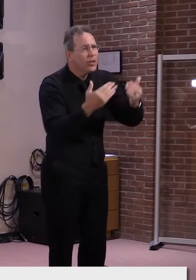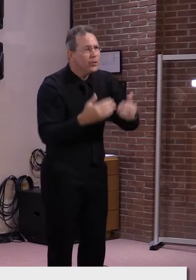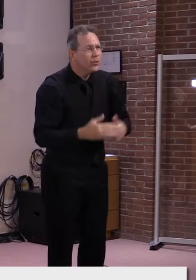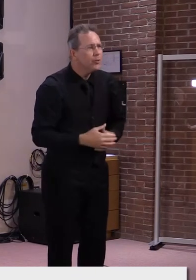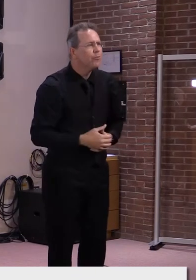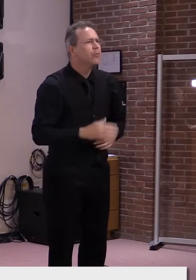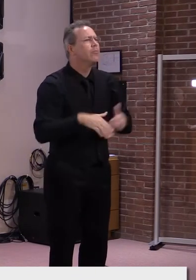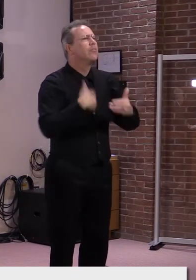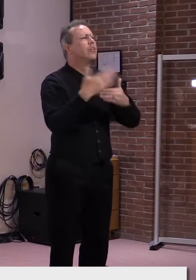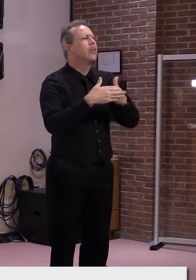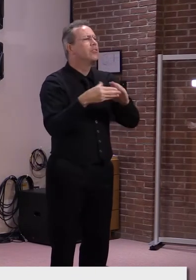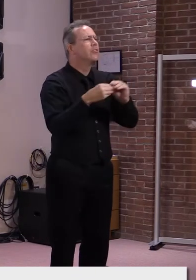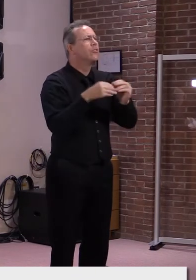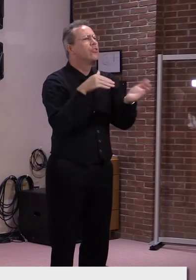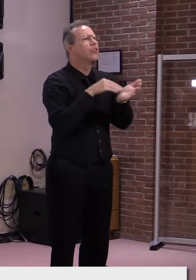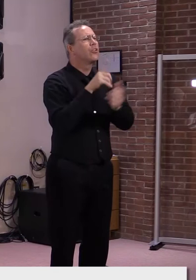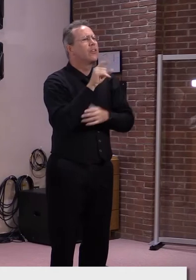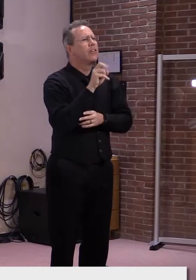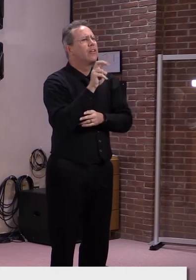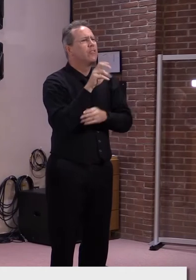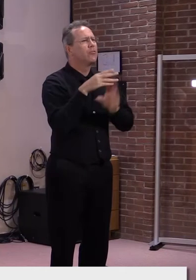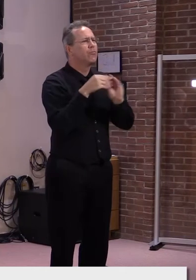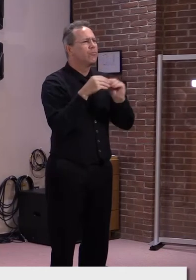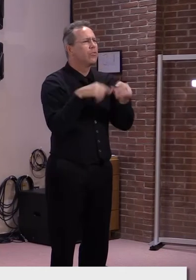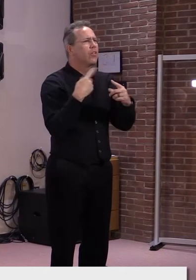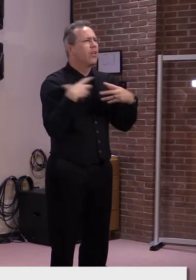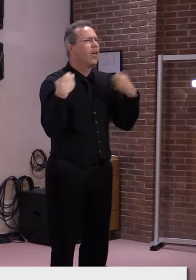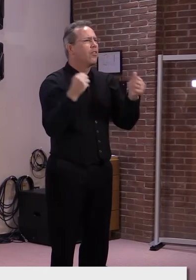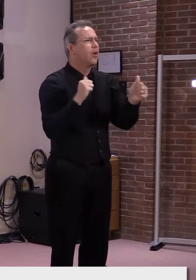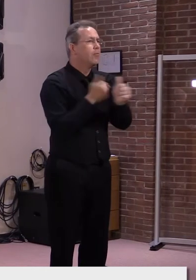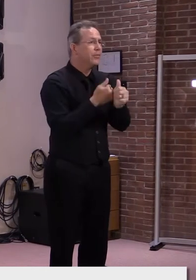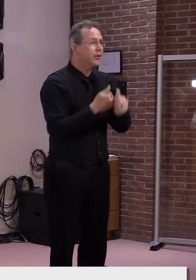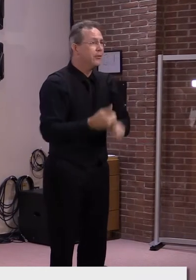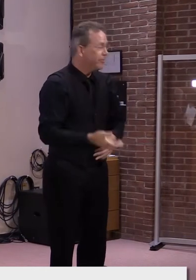over to Dr. Levine for a health update.